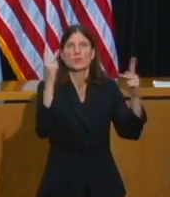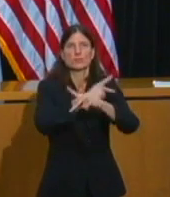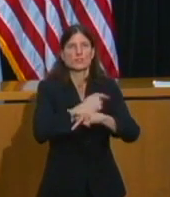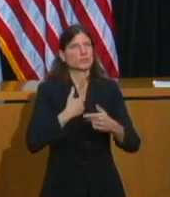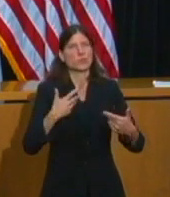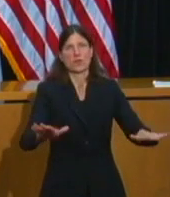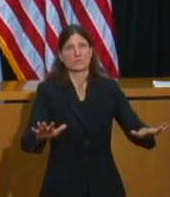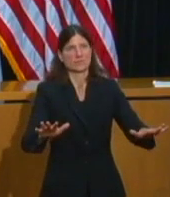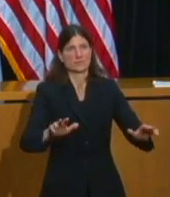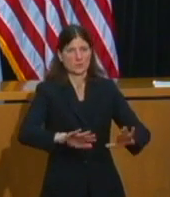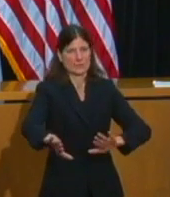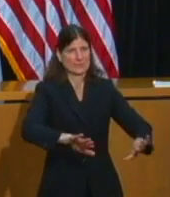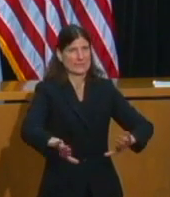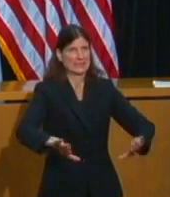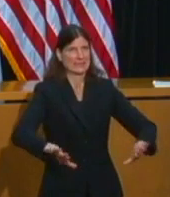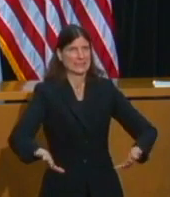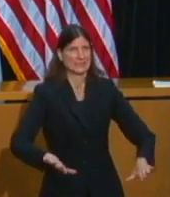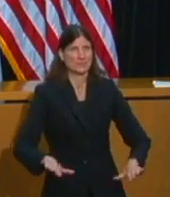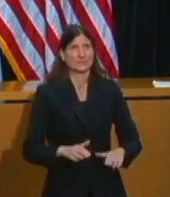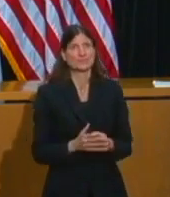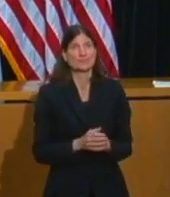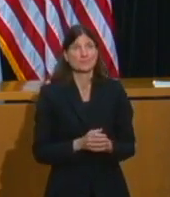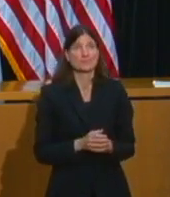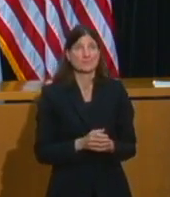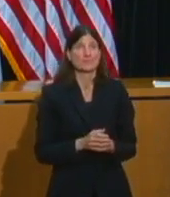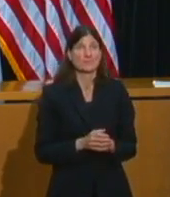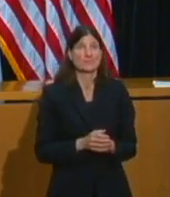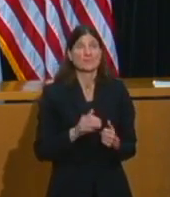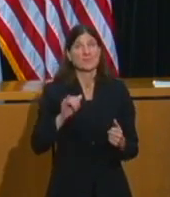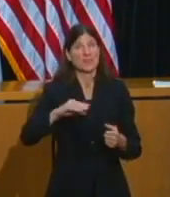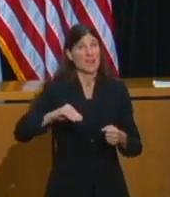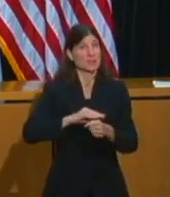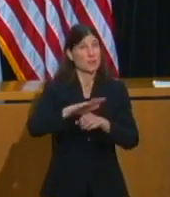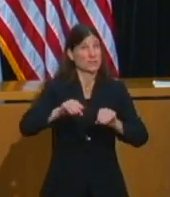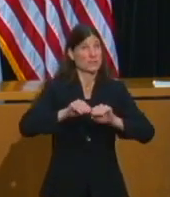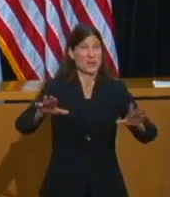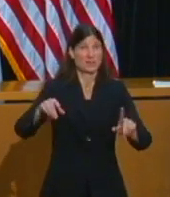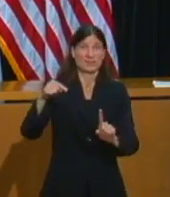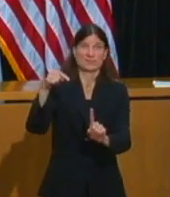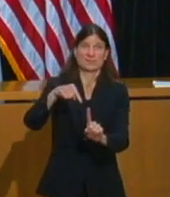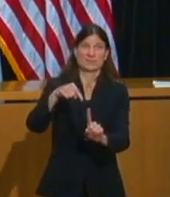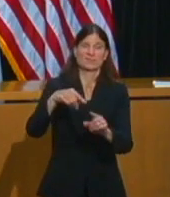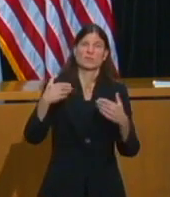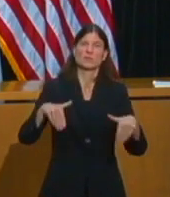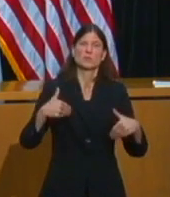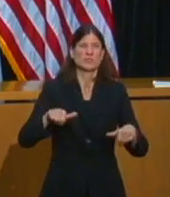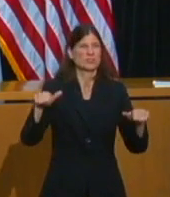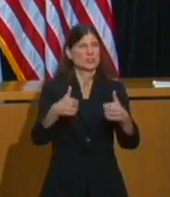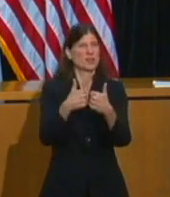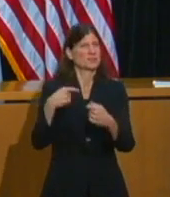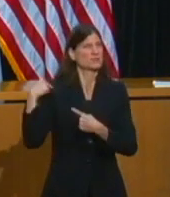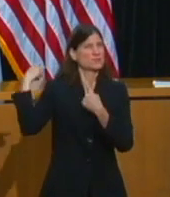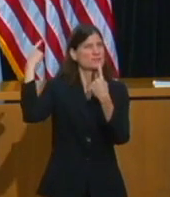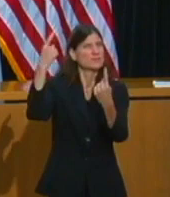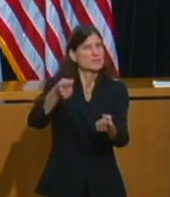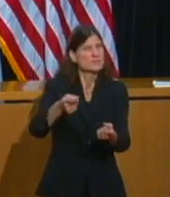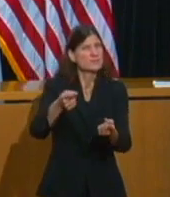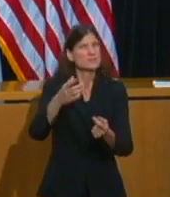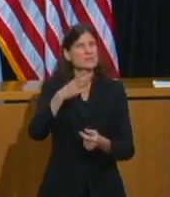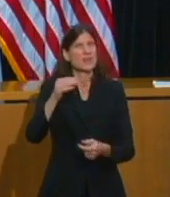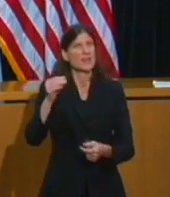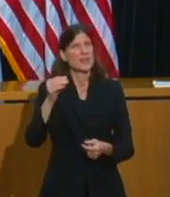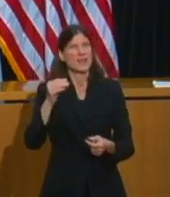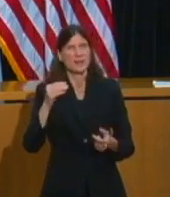work as a department, but the pandemic has also given us an opportunity to engage in a different level and communicate differently with the